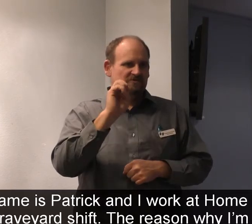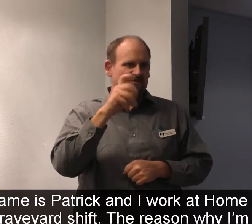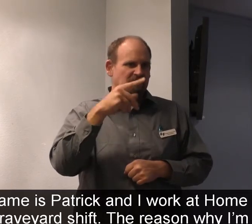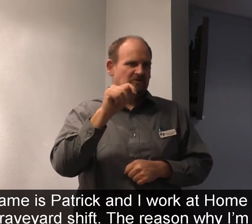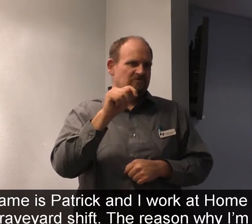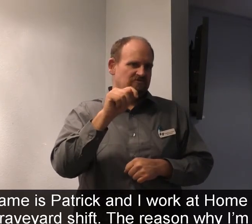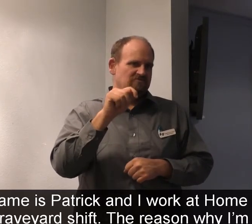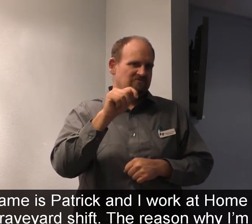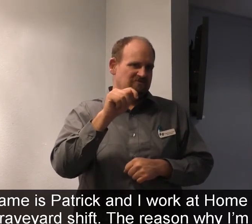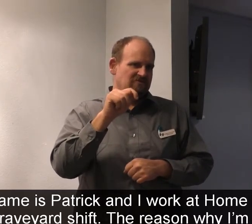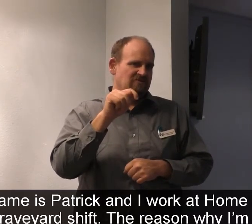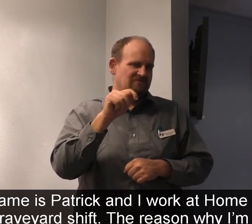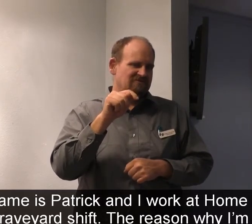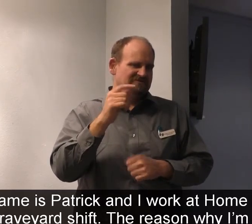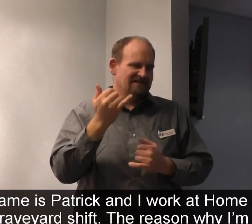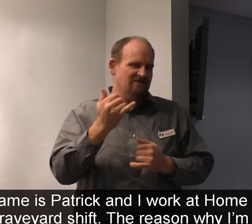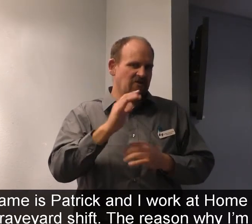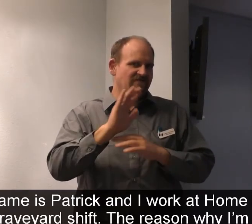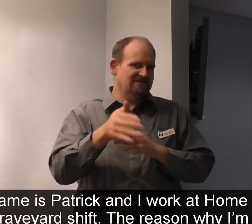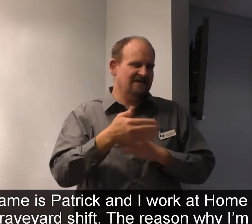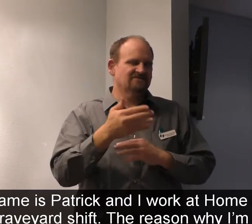and I work at Home Depot,